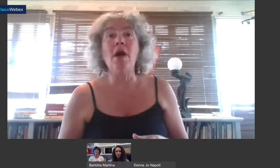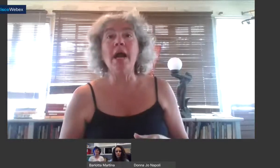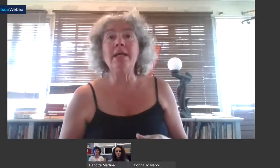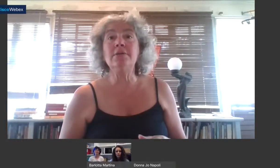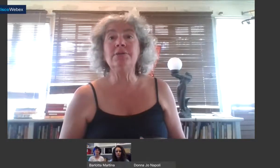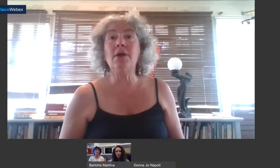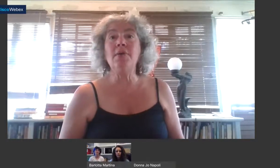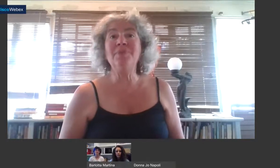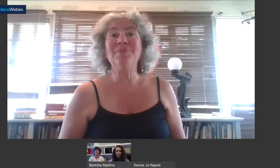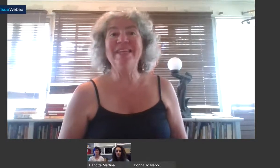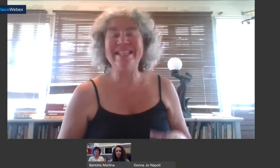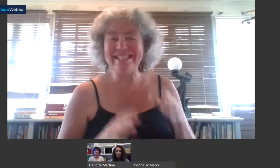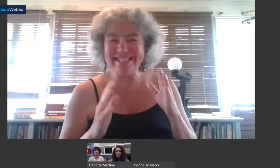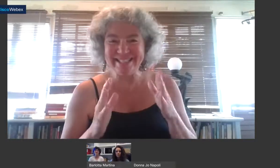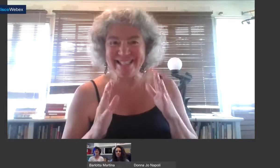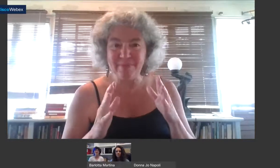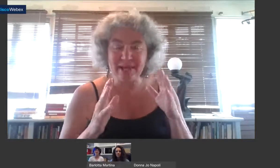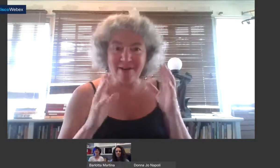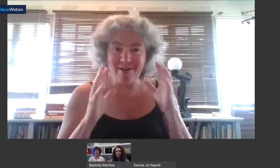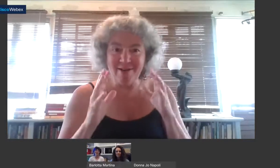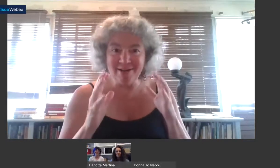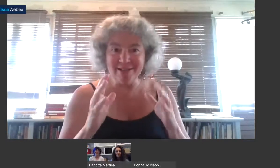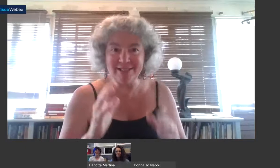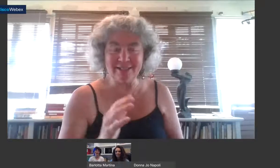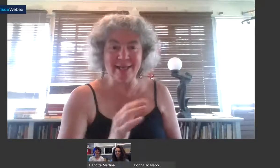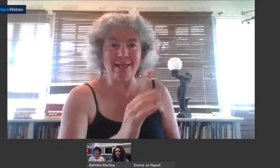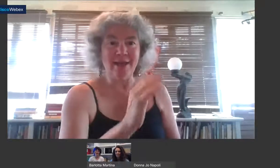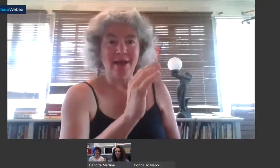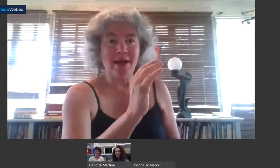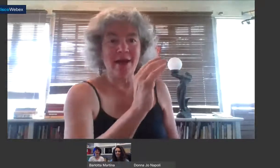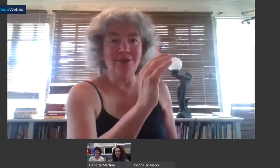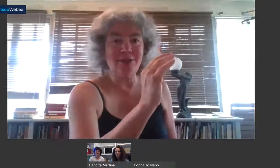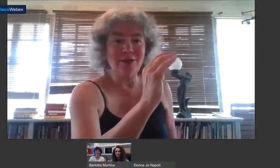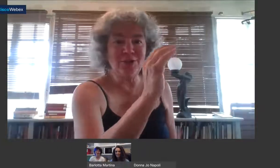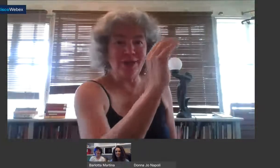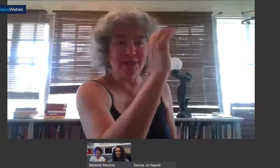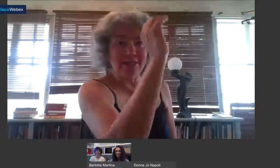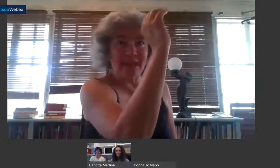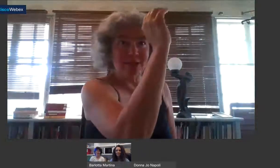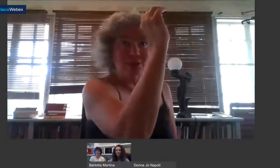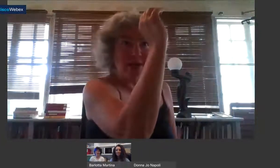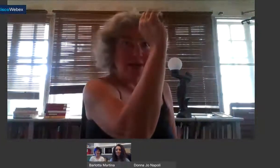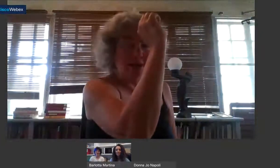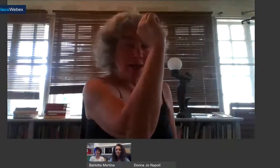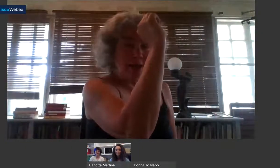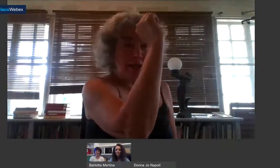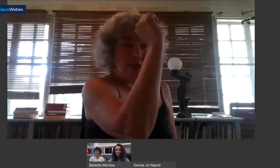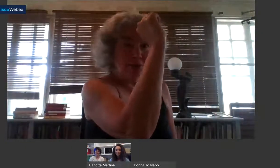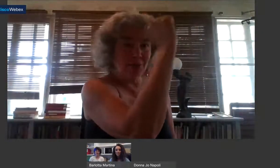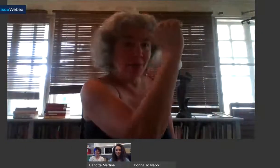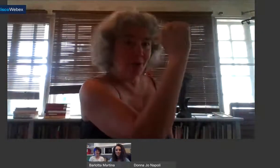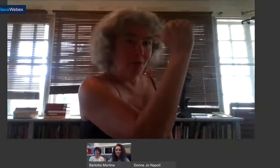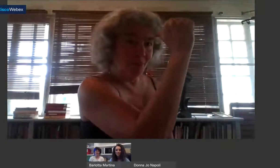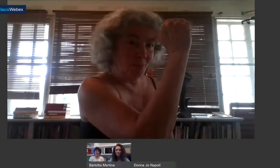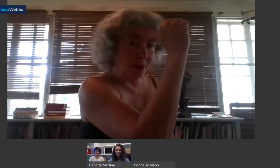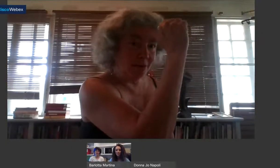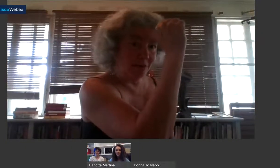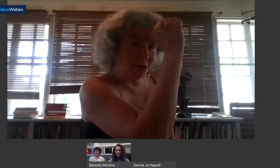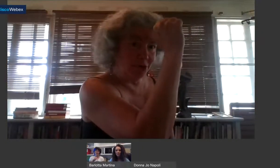right, so this is a little bit hard to see, so I'll try to exaggerate it. Here's one version